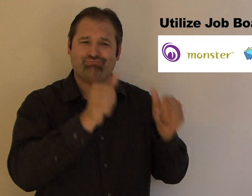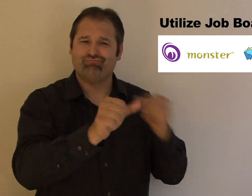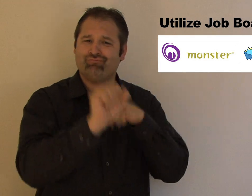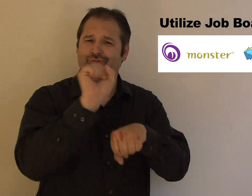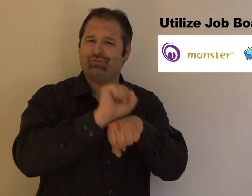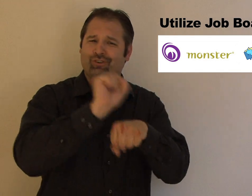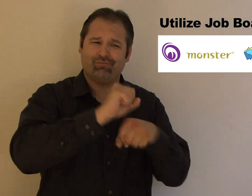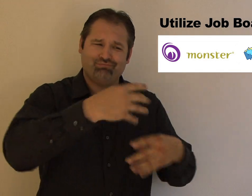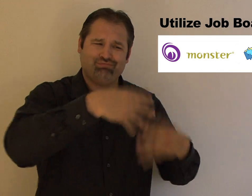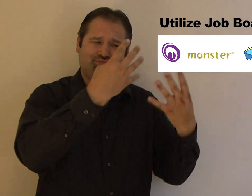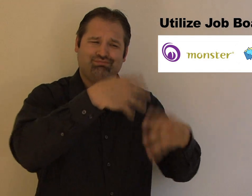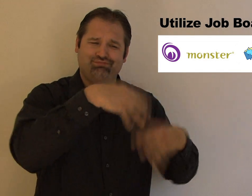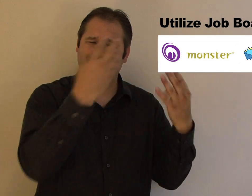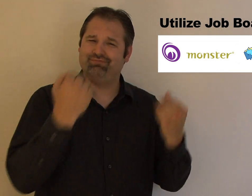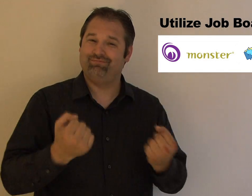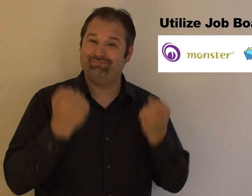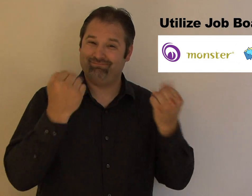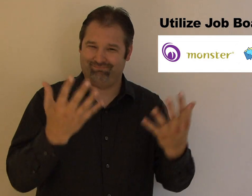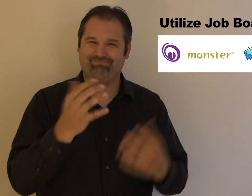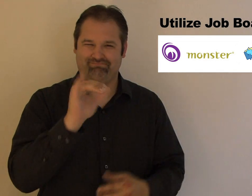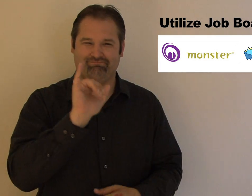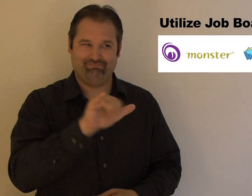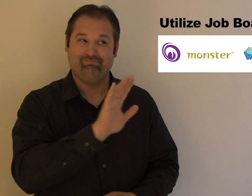There are plenty of job boards posted on the internet.